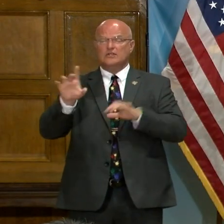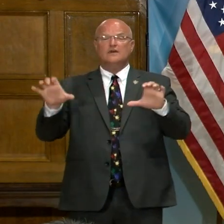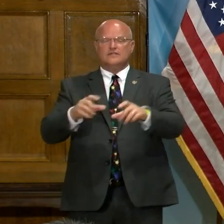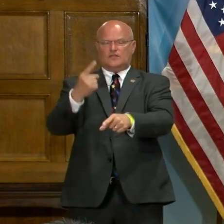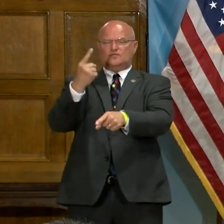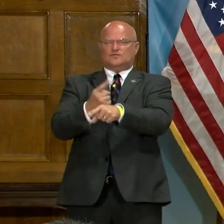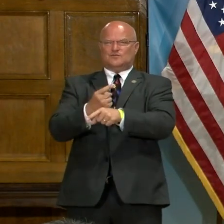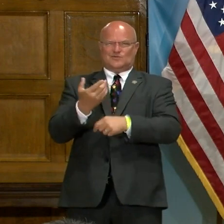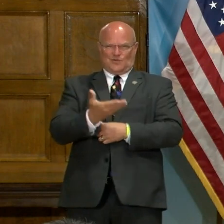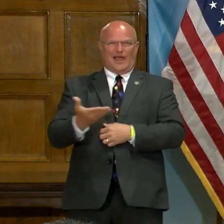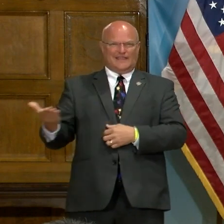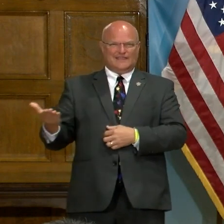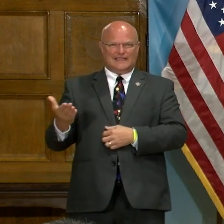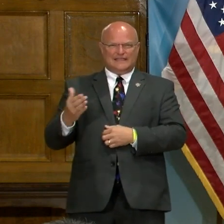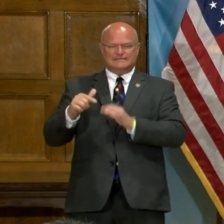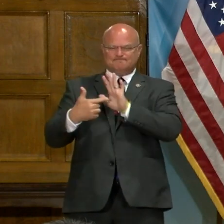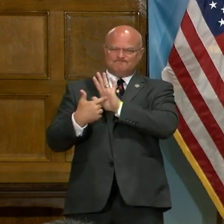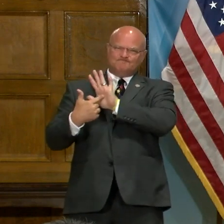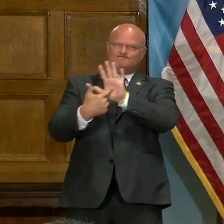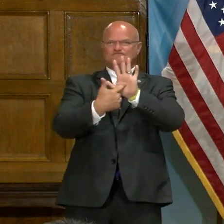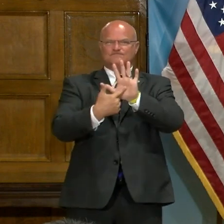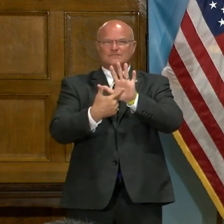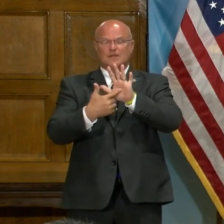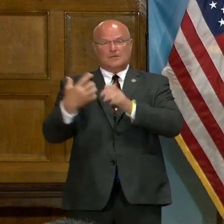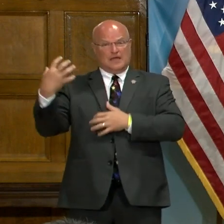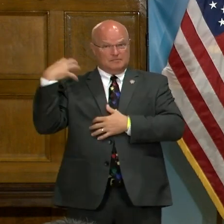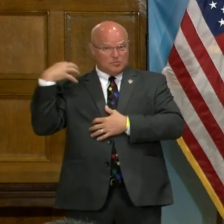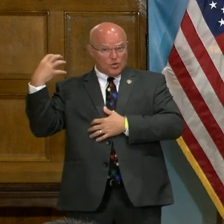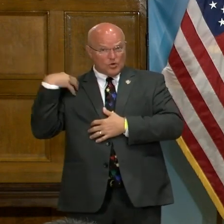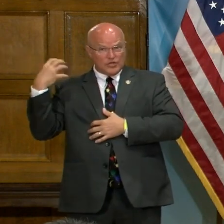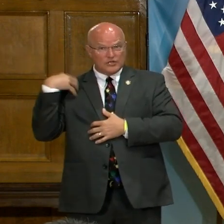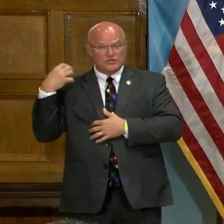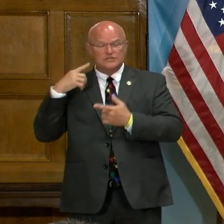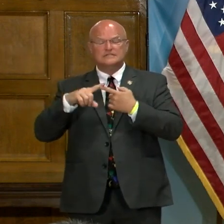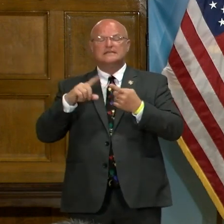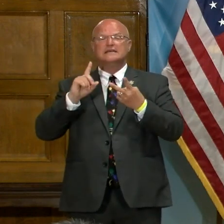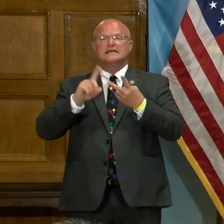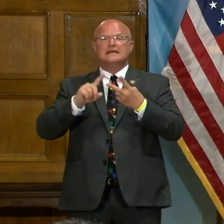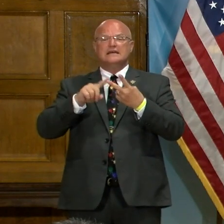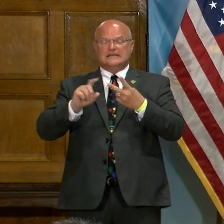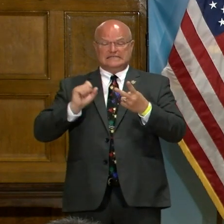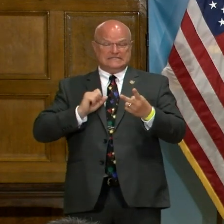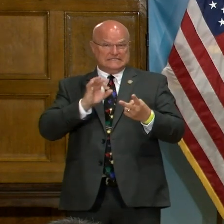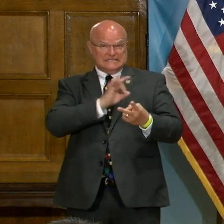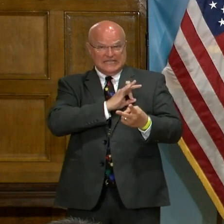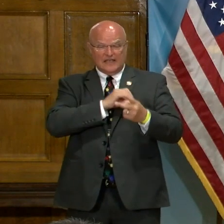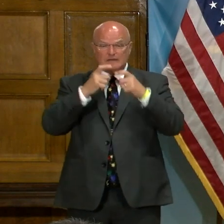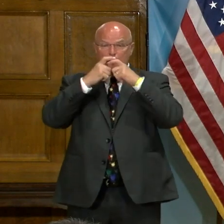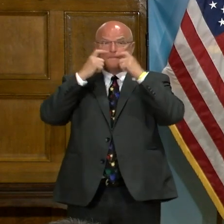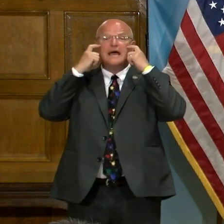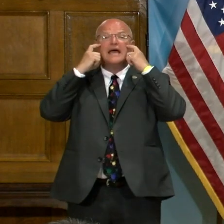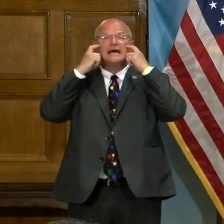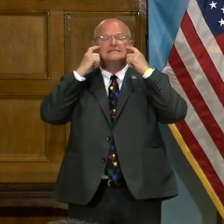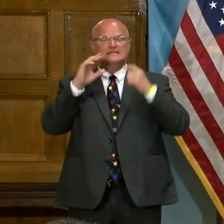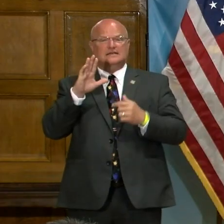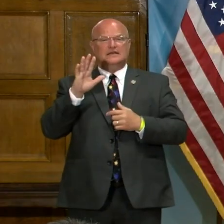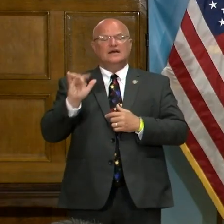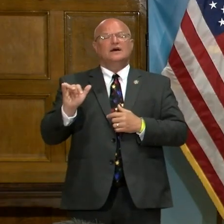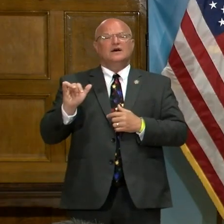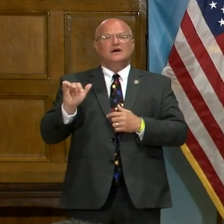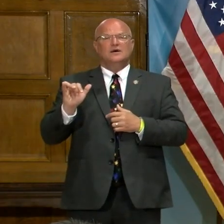the right thing, setting the examples by employers, by the staff wearing masks,